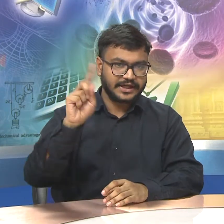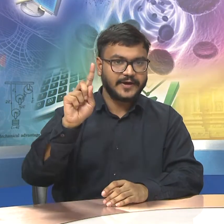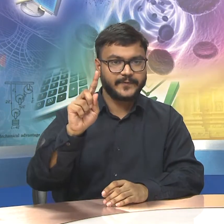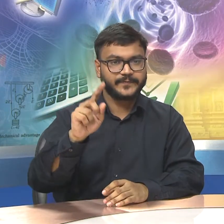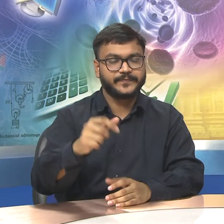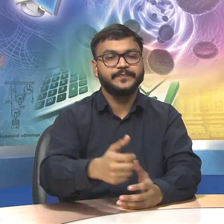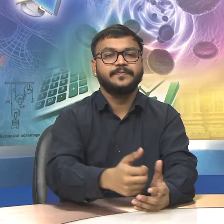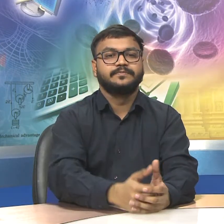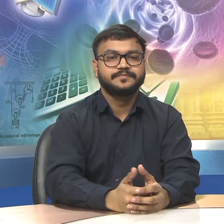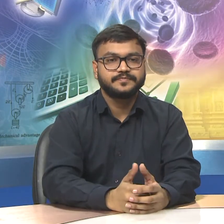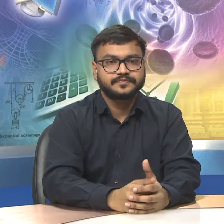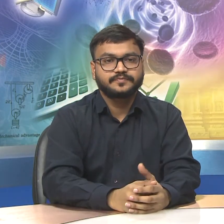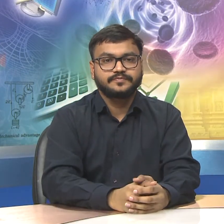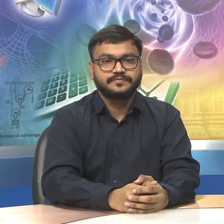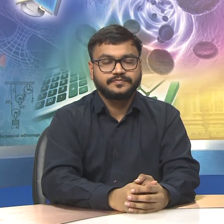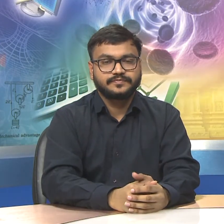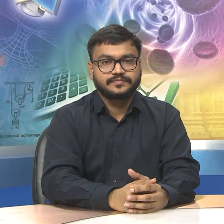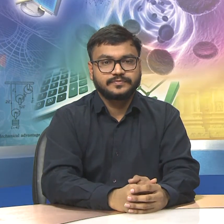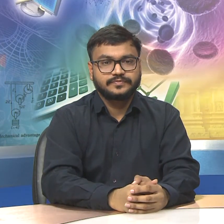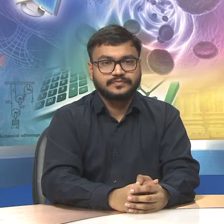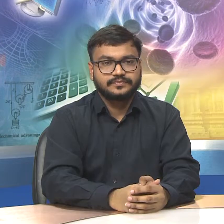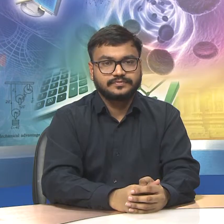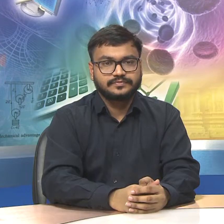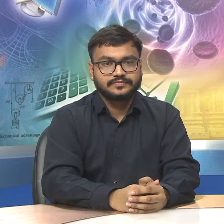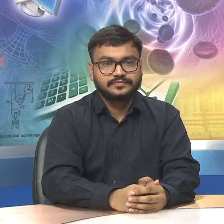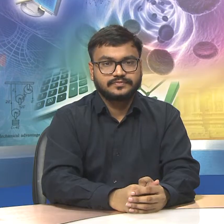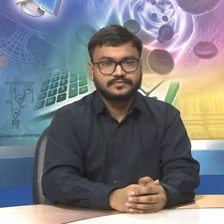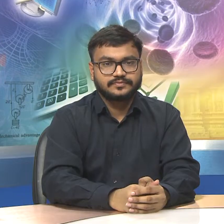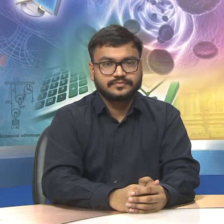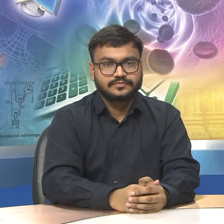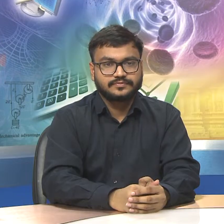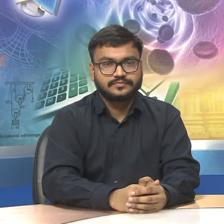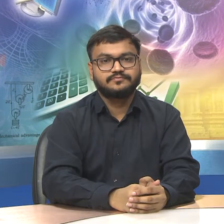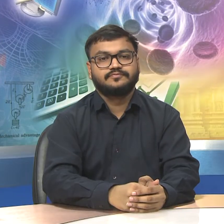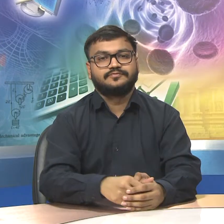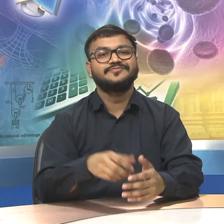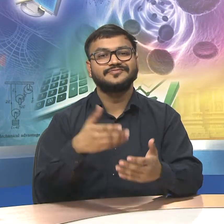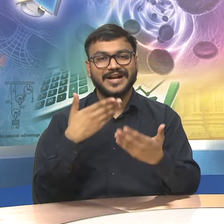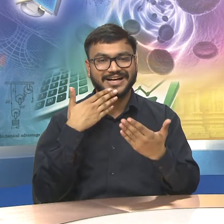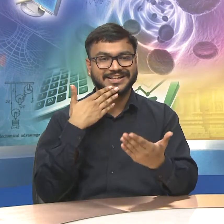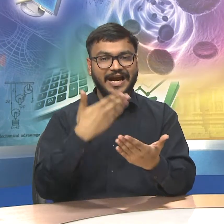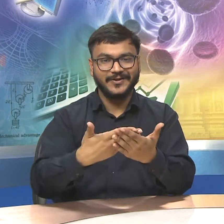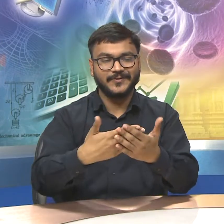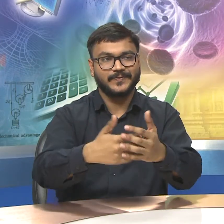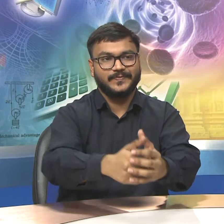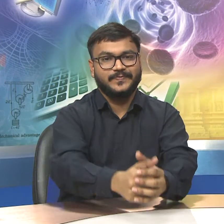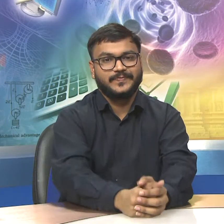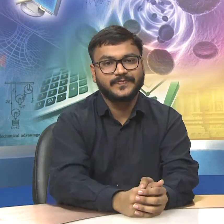So the answer is right. Thank you so much.